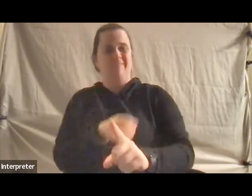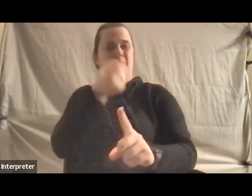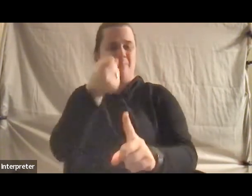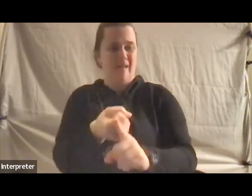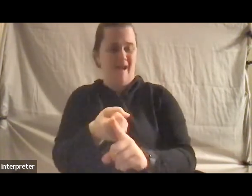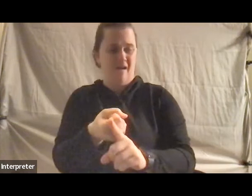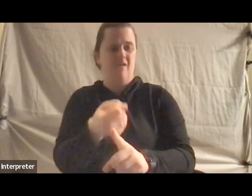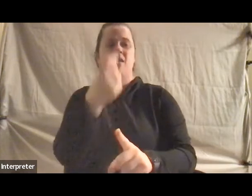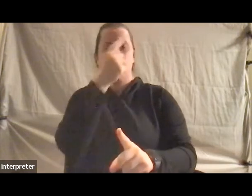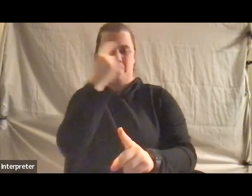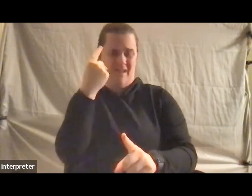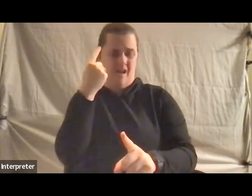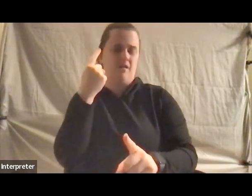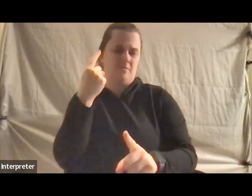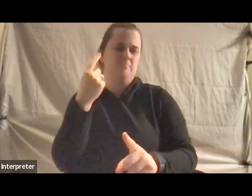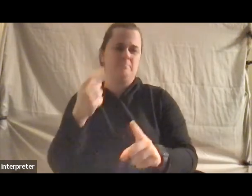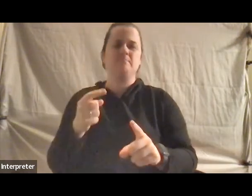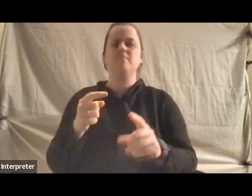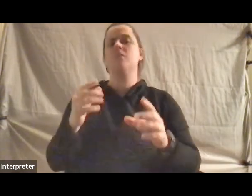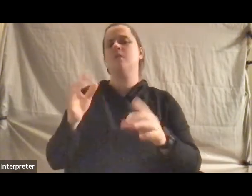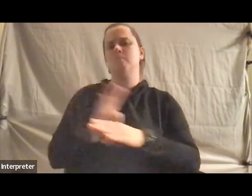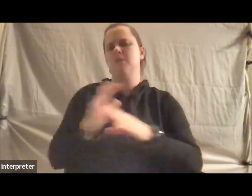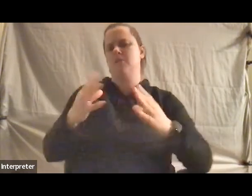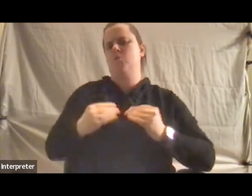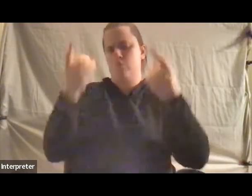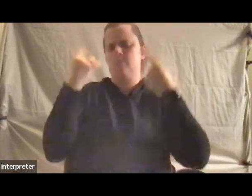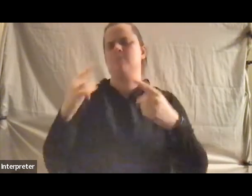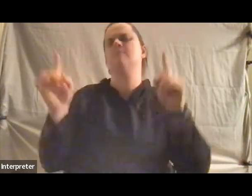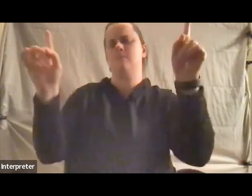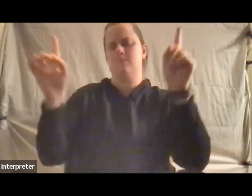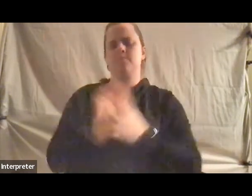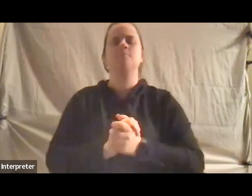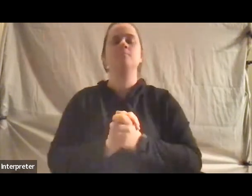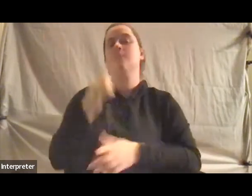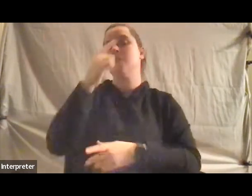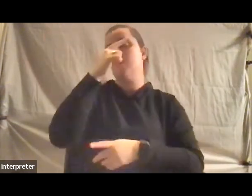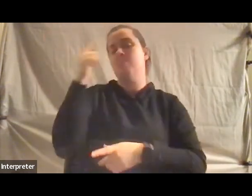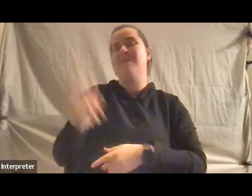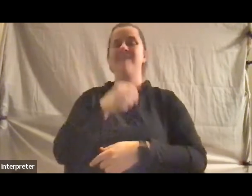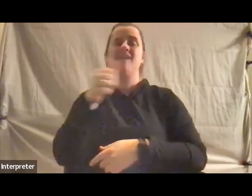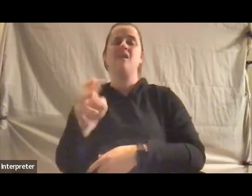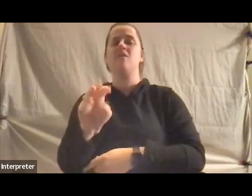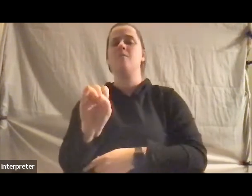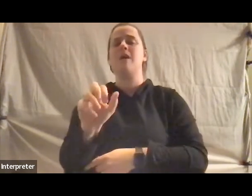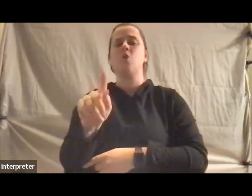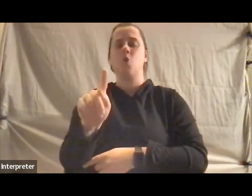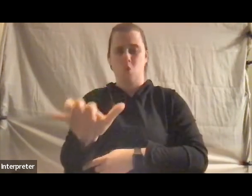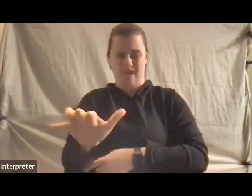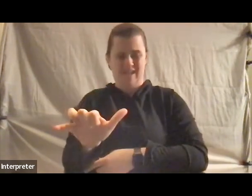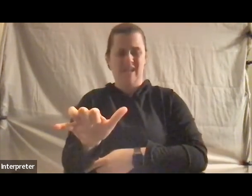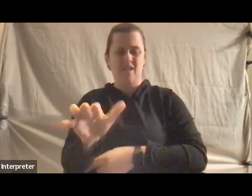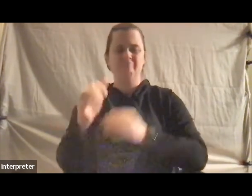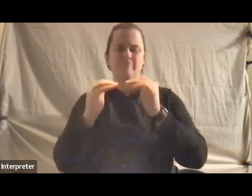success. Due to some of our preliminary findings on Black and other minority-owned businesses disparities, we have